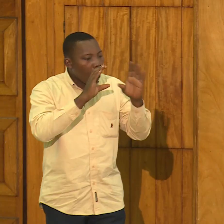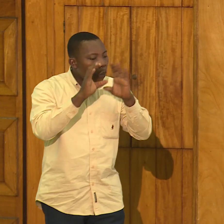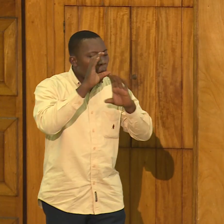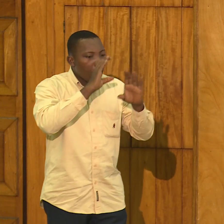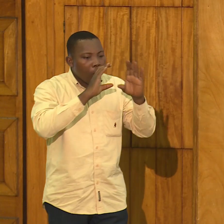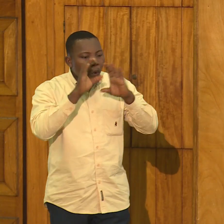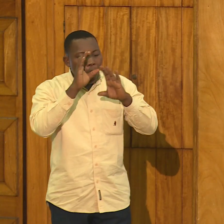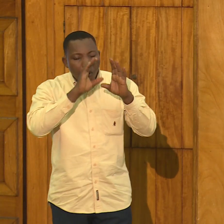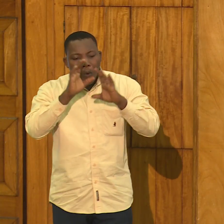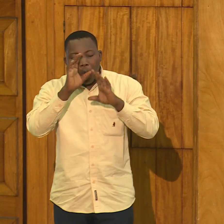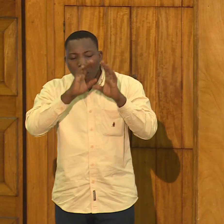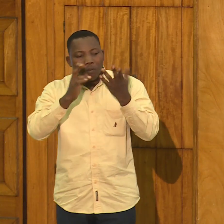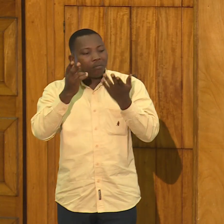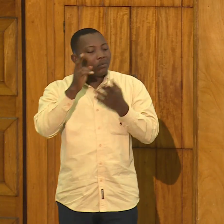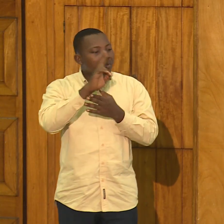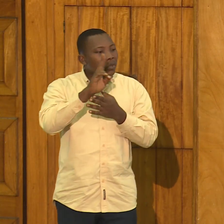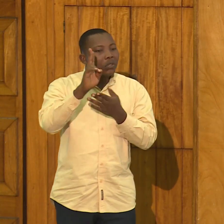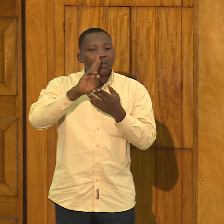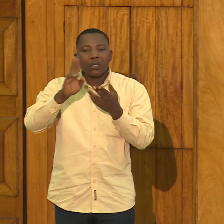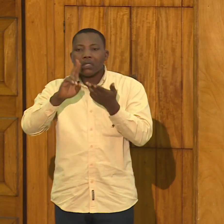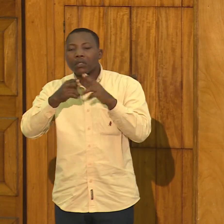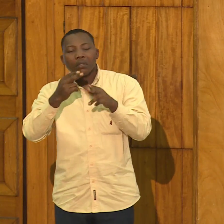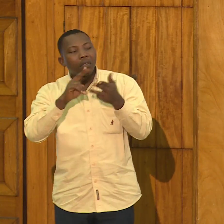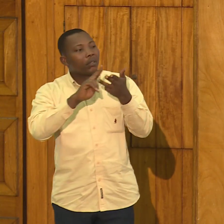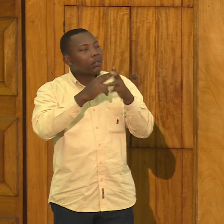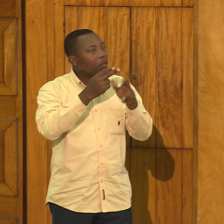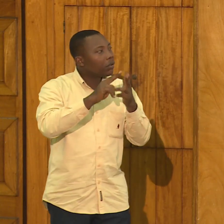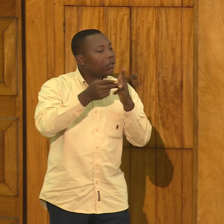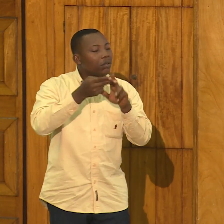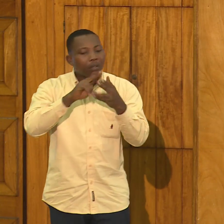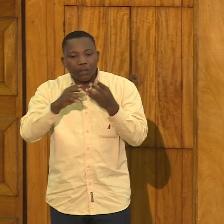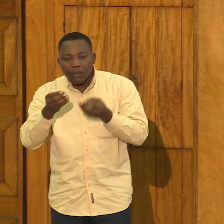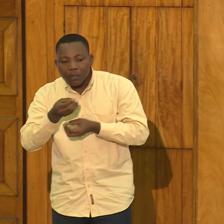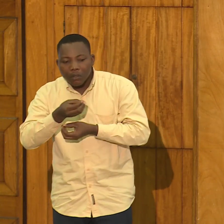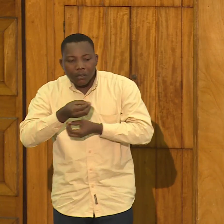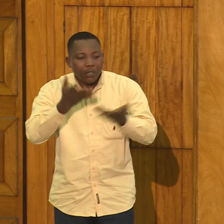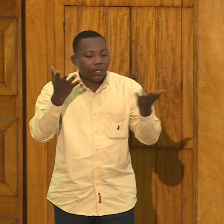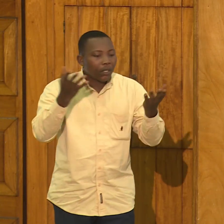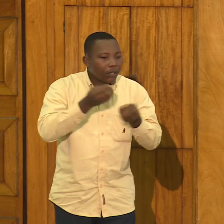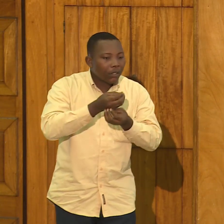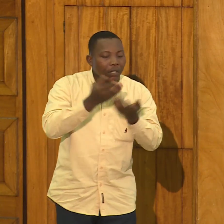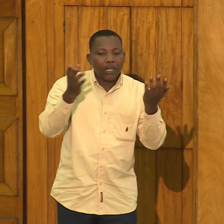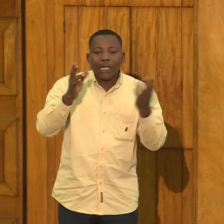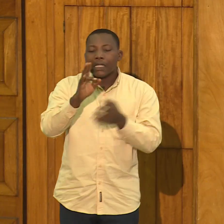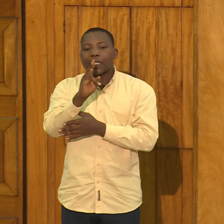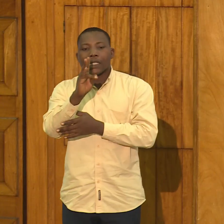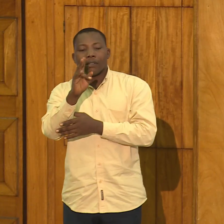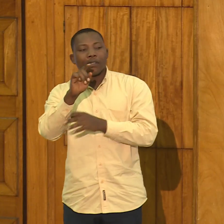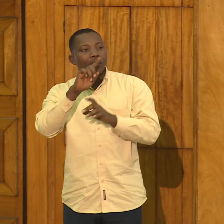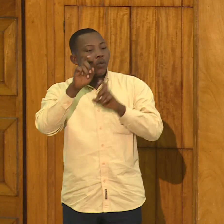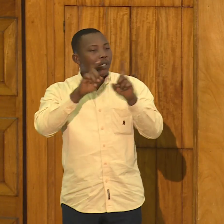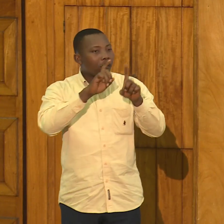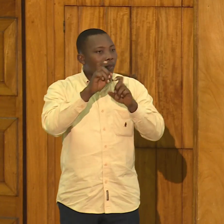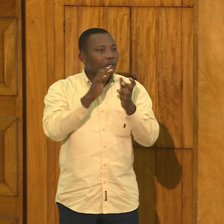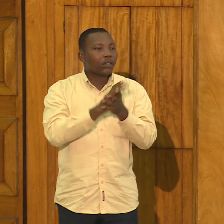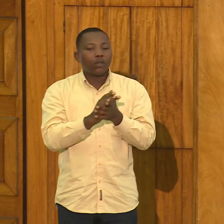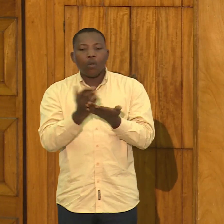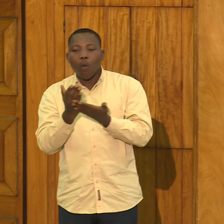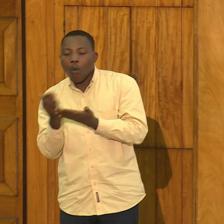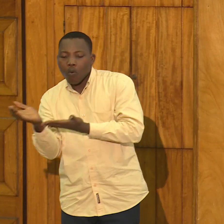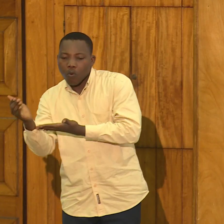using random sampling and a 3-part validated 17-item questionnaire. We collected data